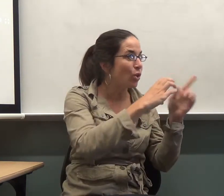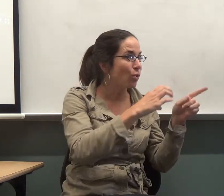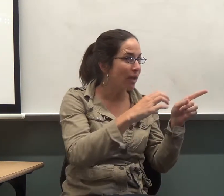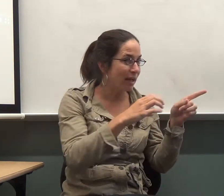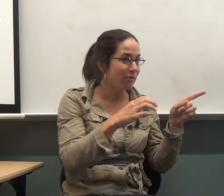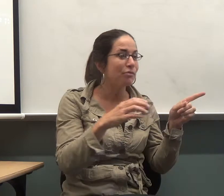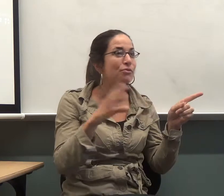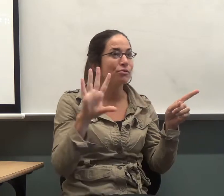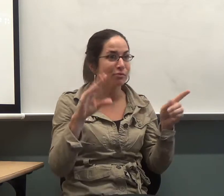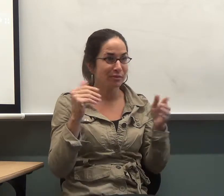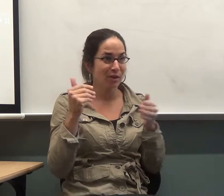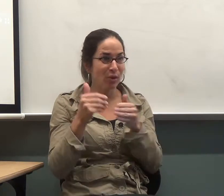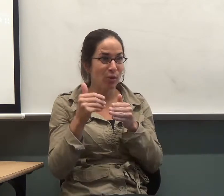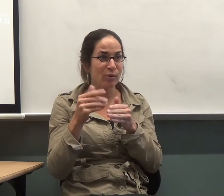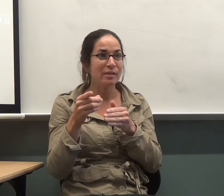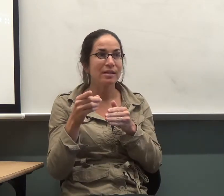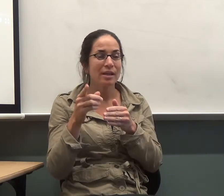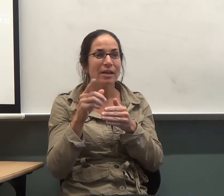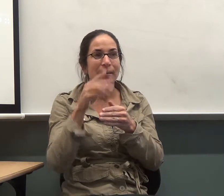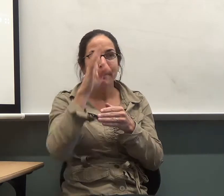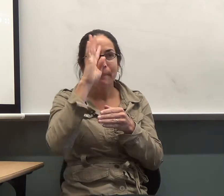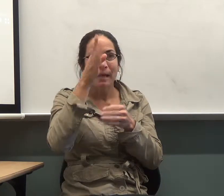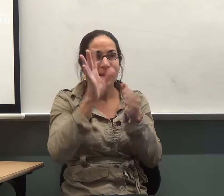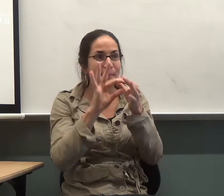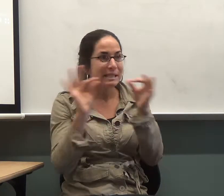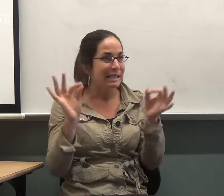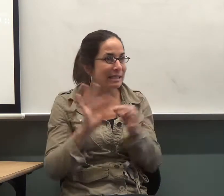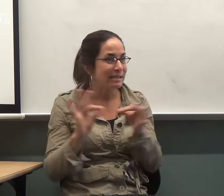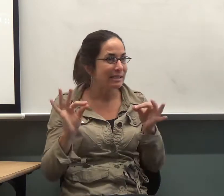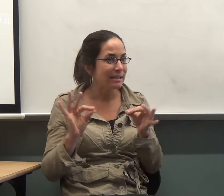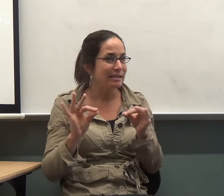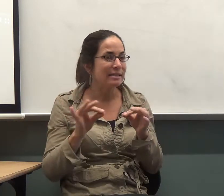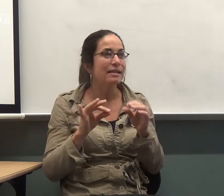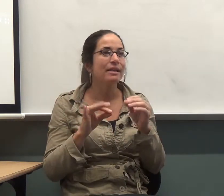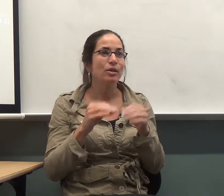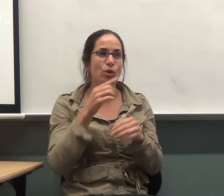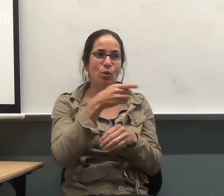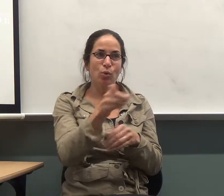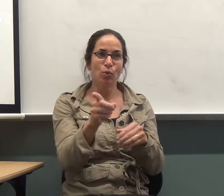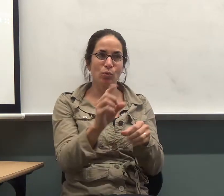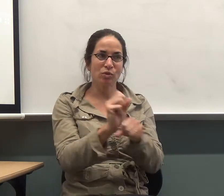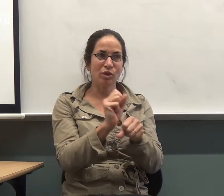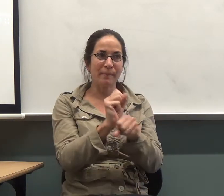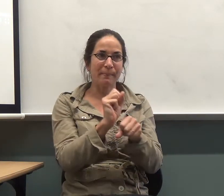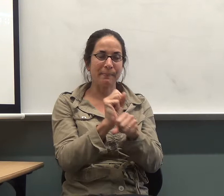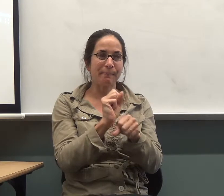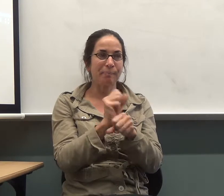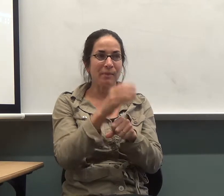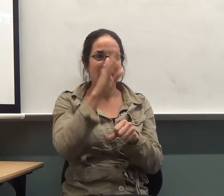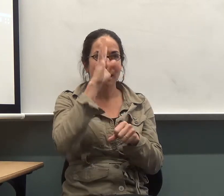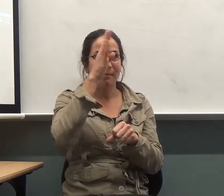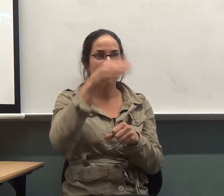Close. Create example sentences. I want you guys to come up with 3 different types